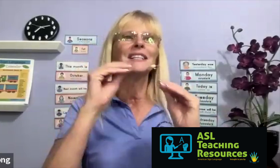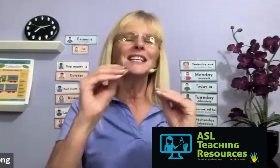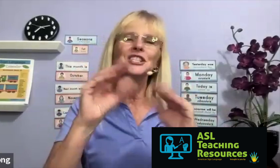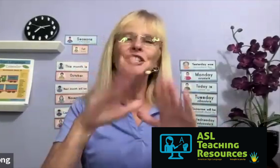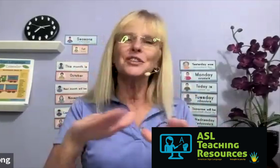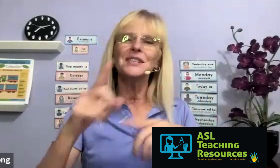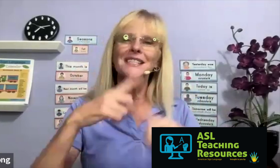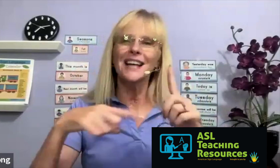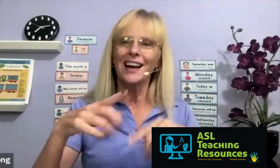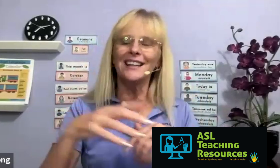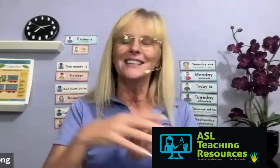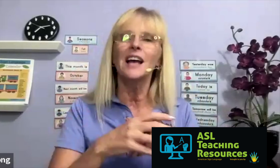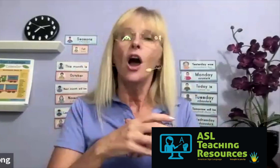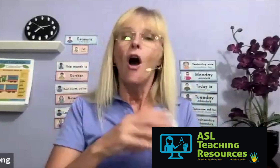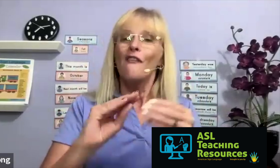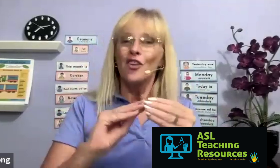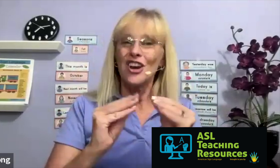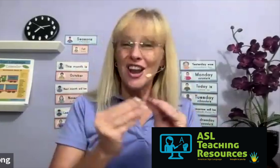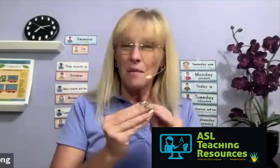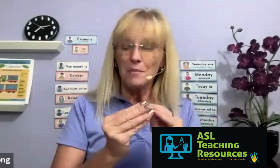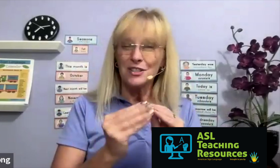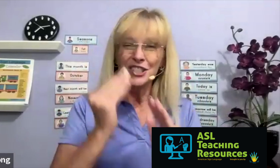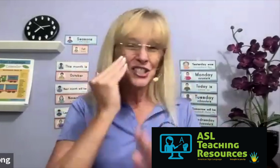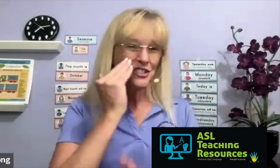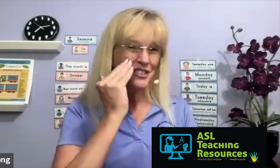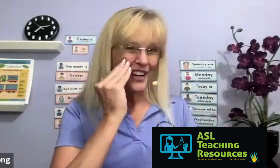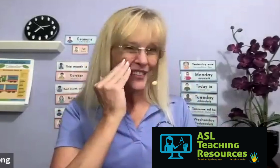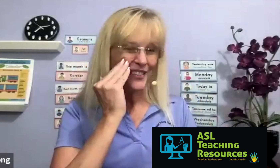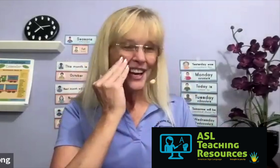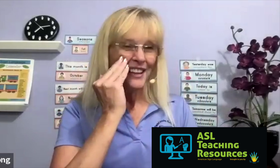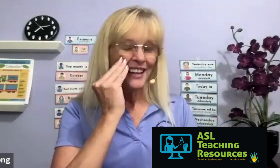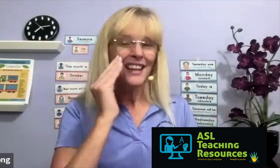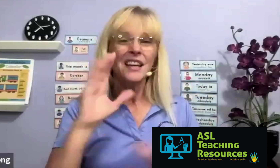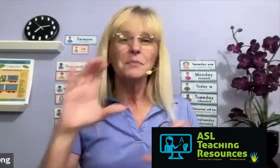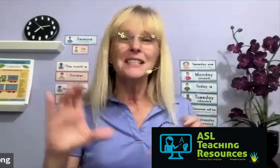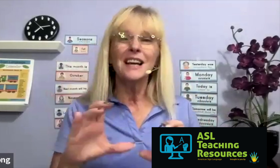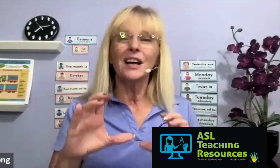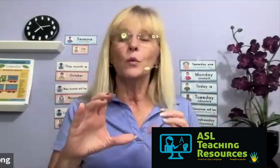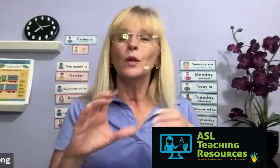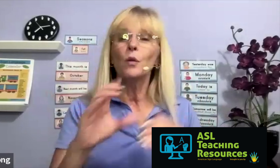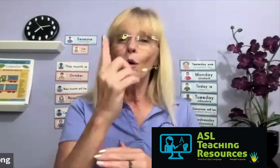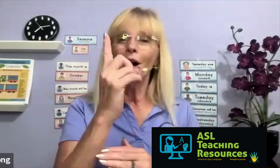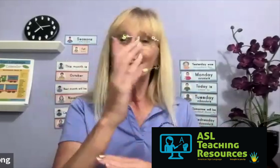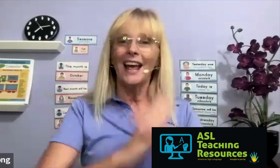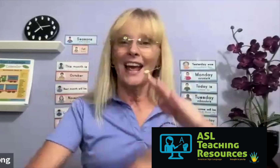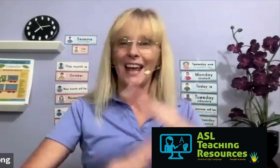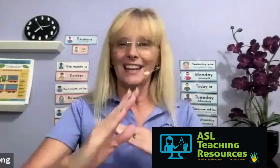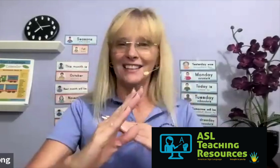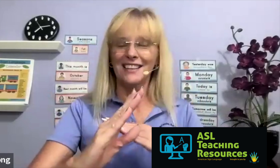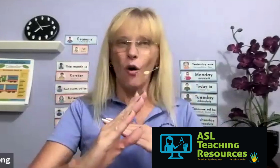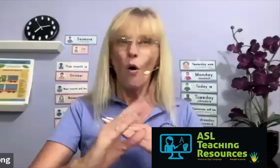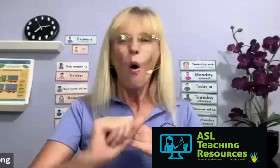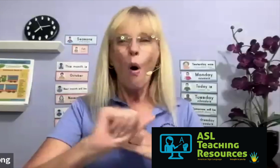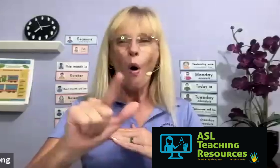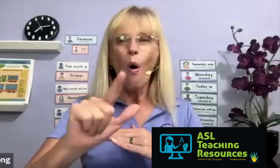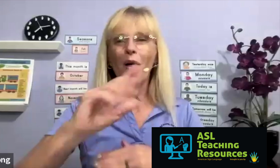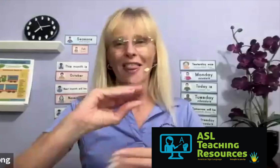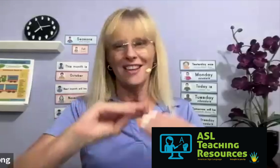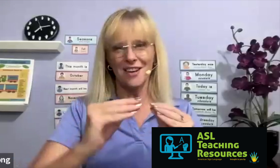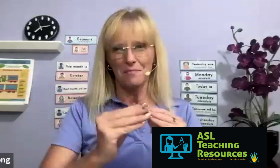teach children signs for numbers, did you know that they can be done with one hand? All the